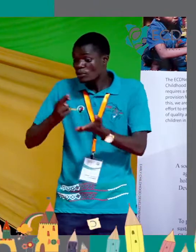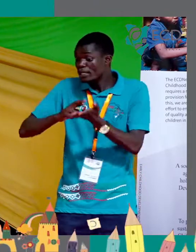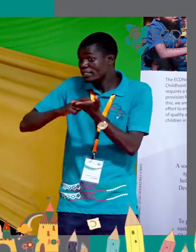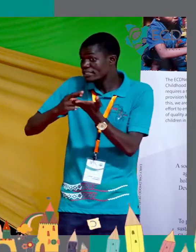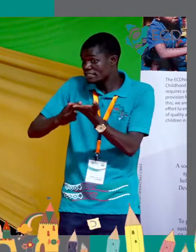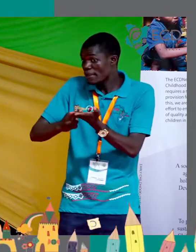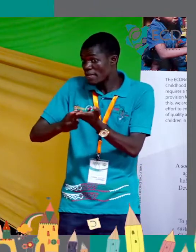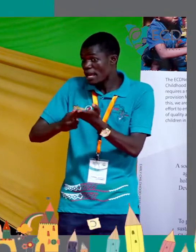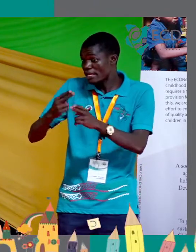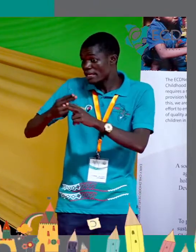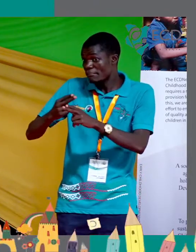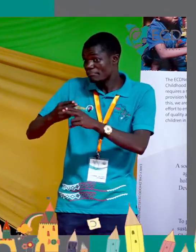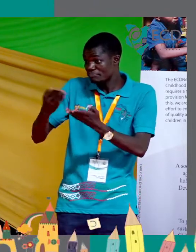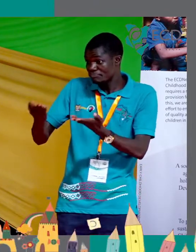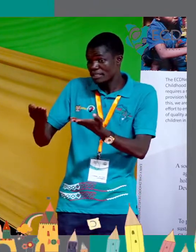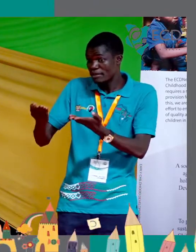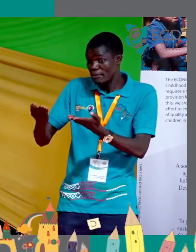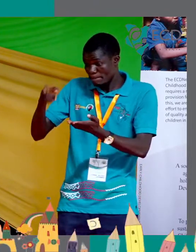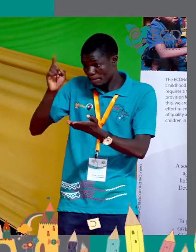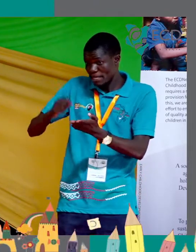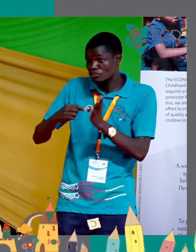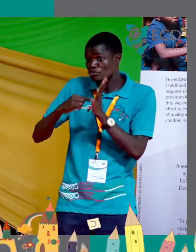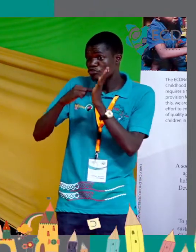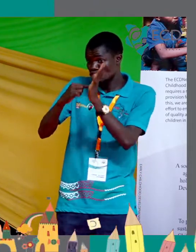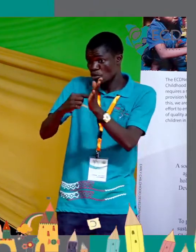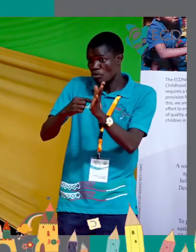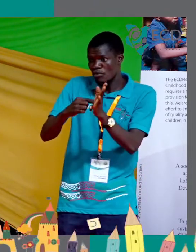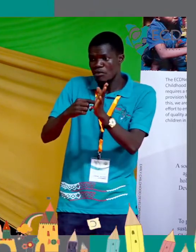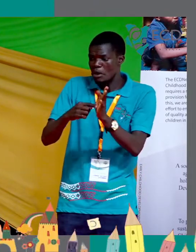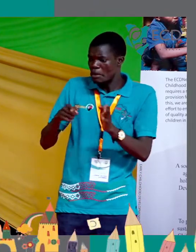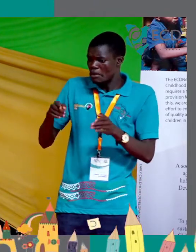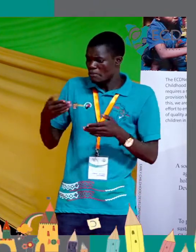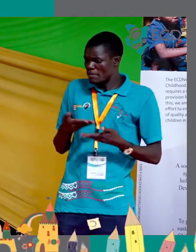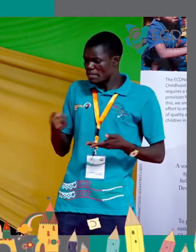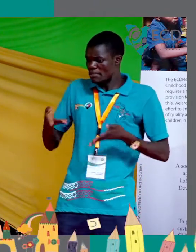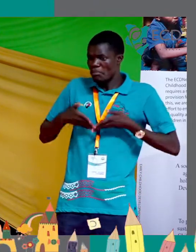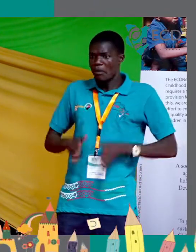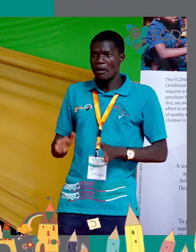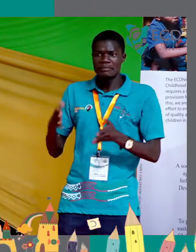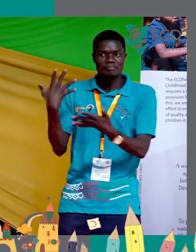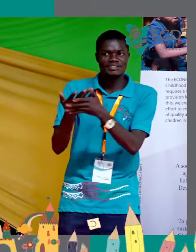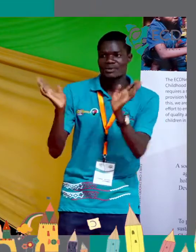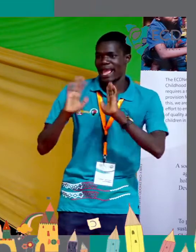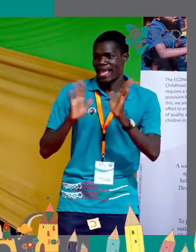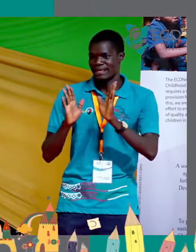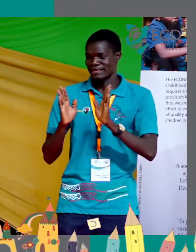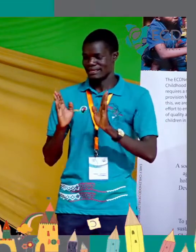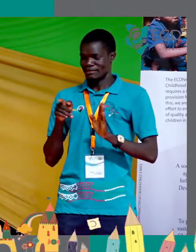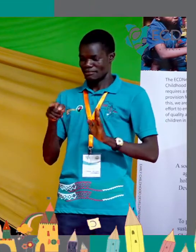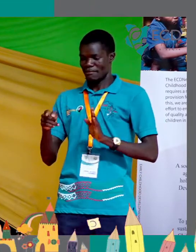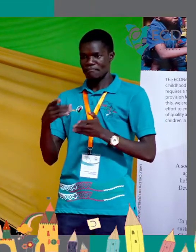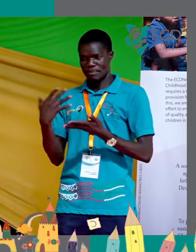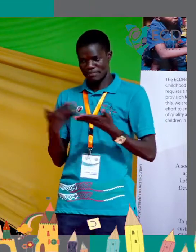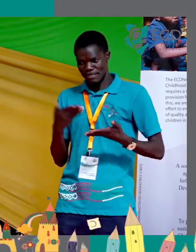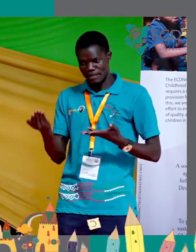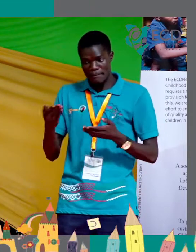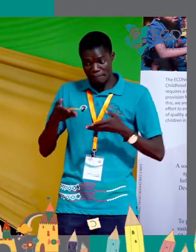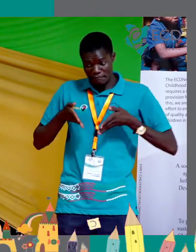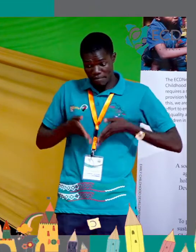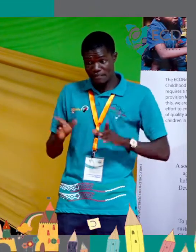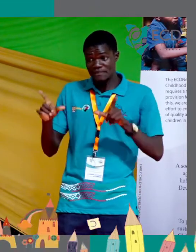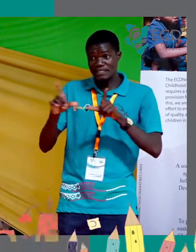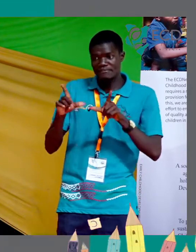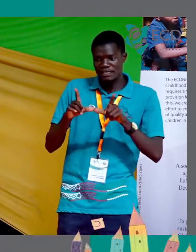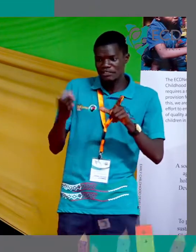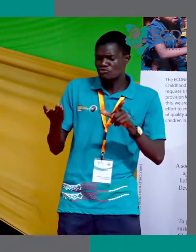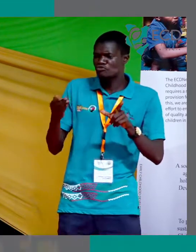and the registration should not indicate that the baby was born in prison. Just the same way your baby, the birth certificate of your baby